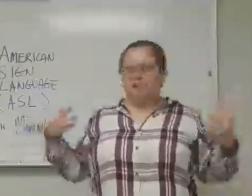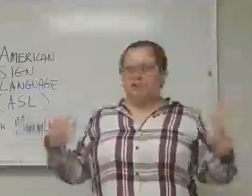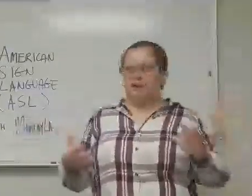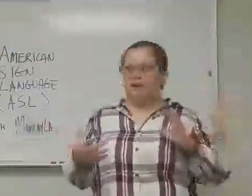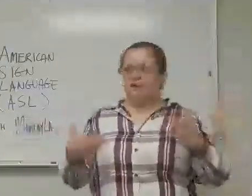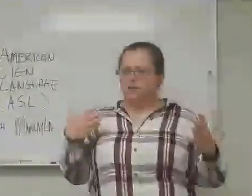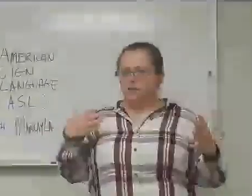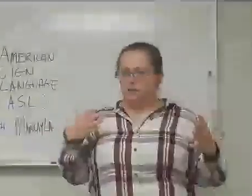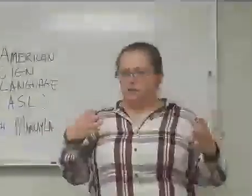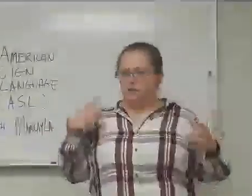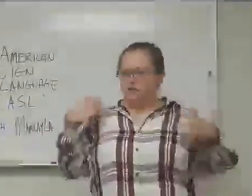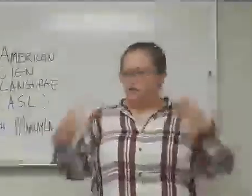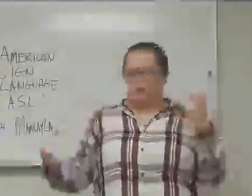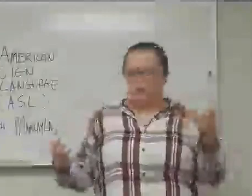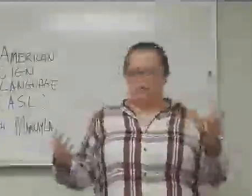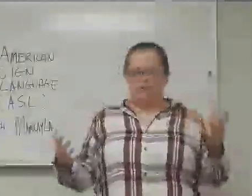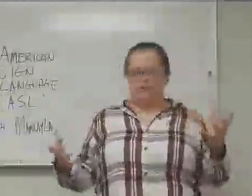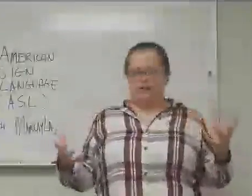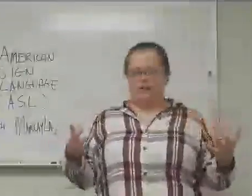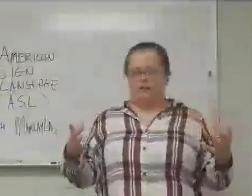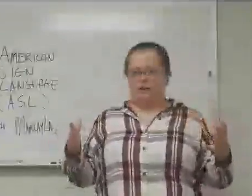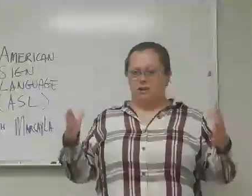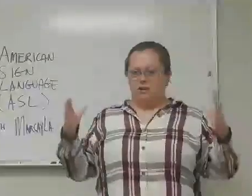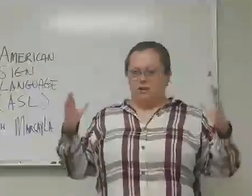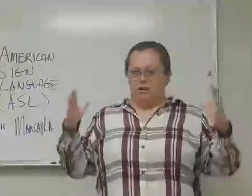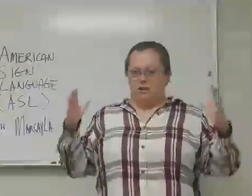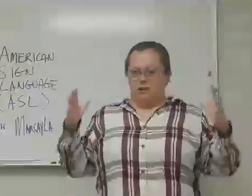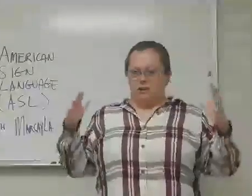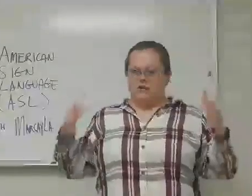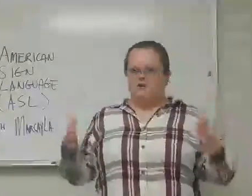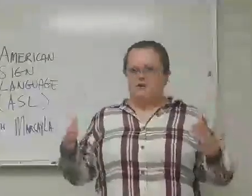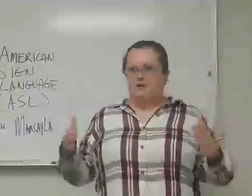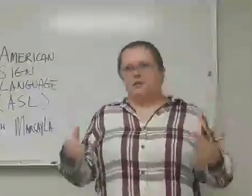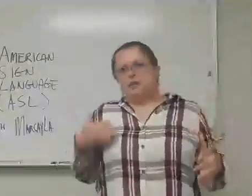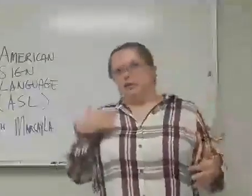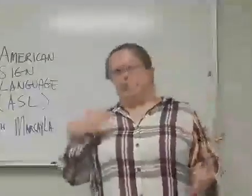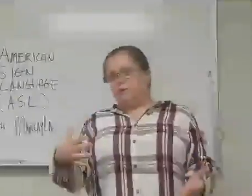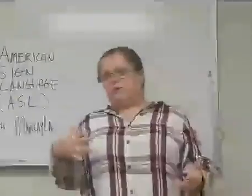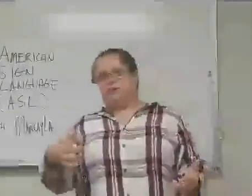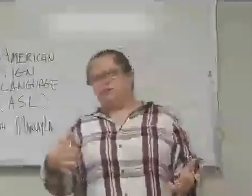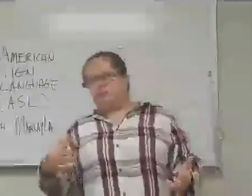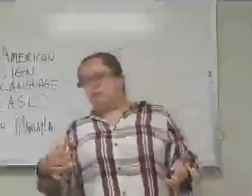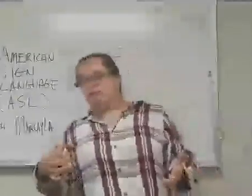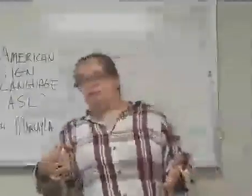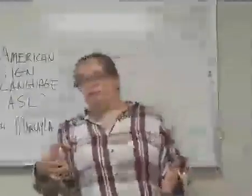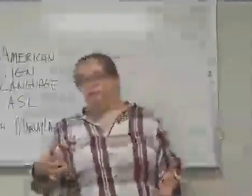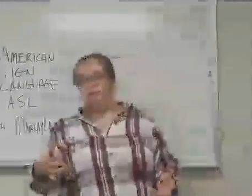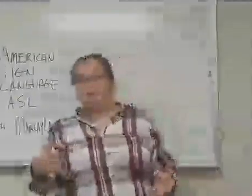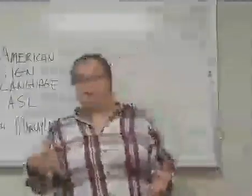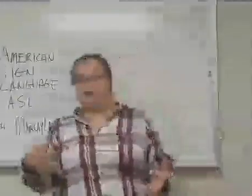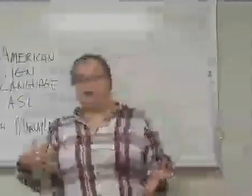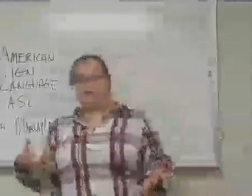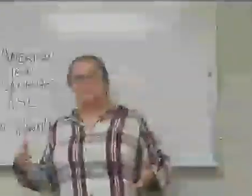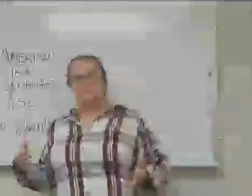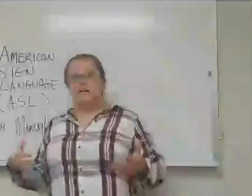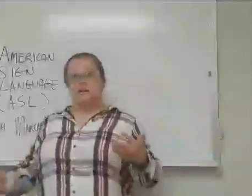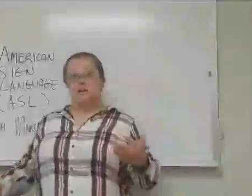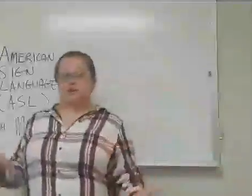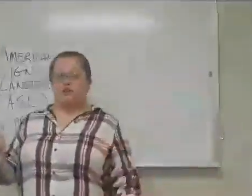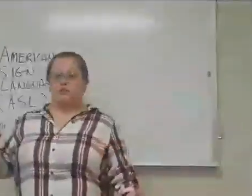Because ASL, the construction of their sentences are a little bit different than English,